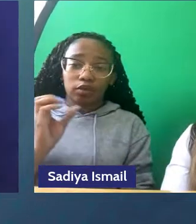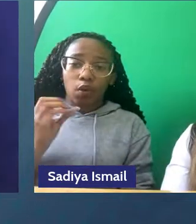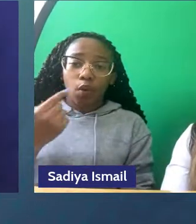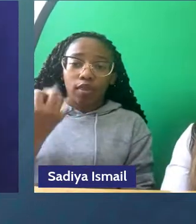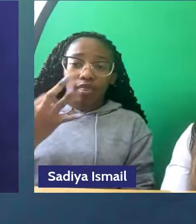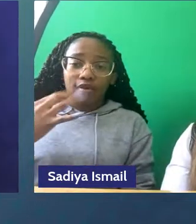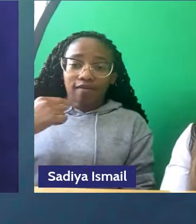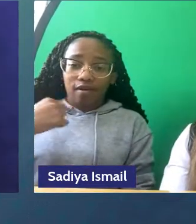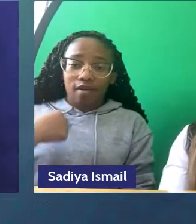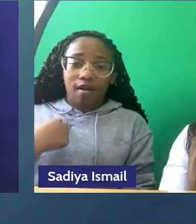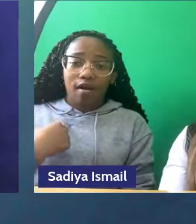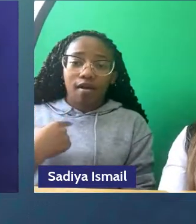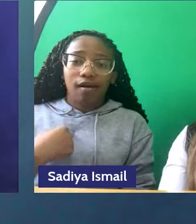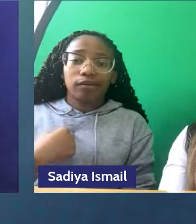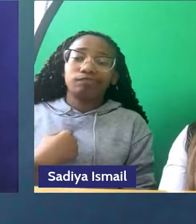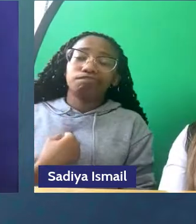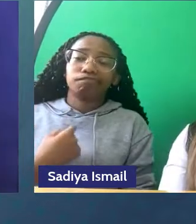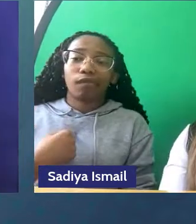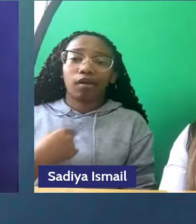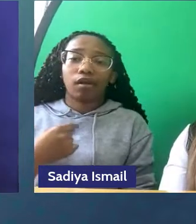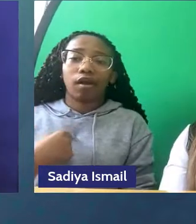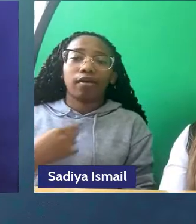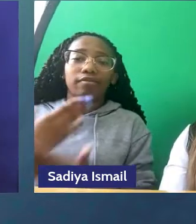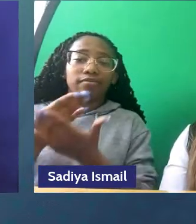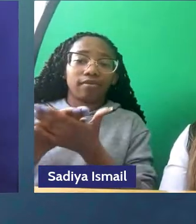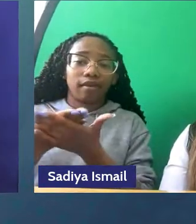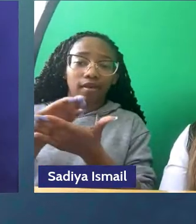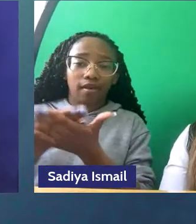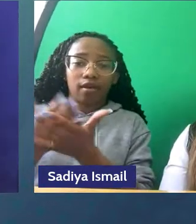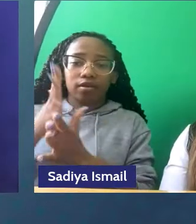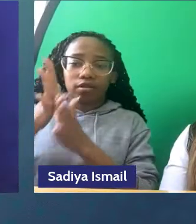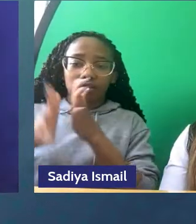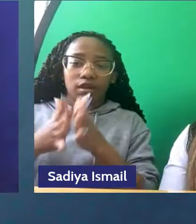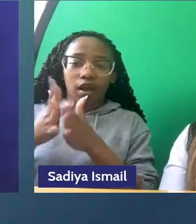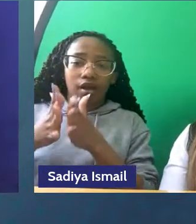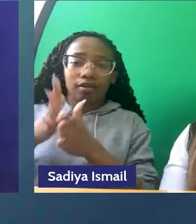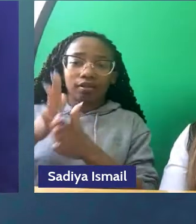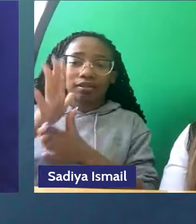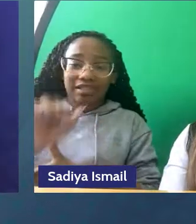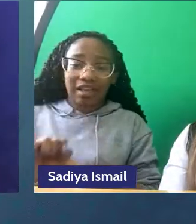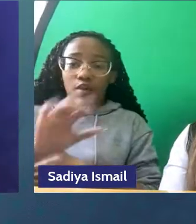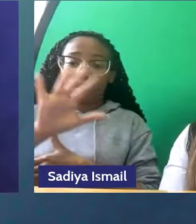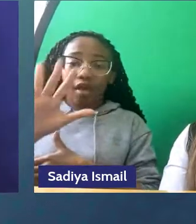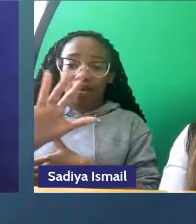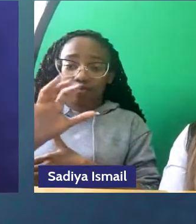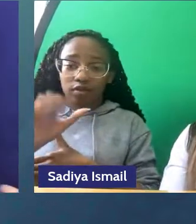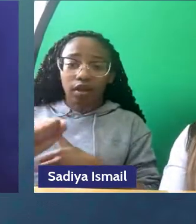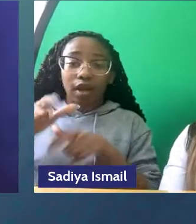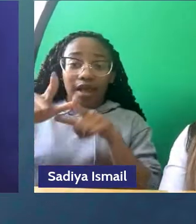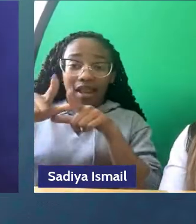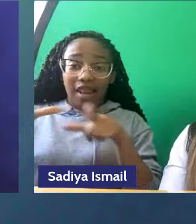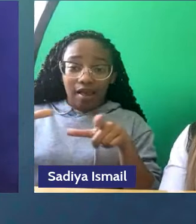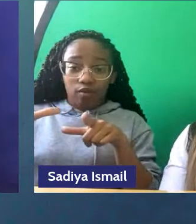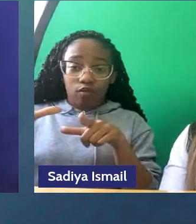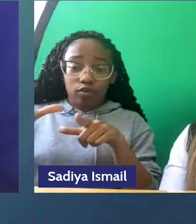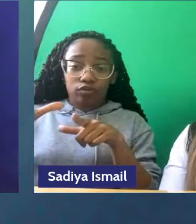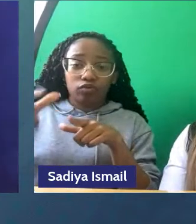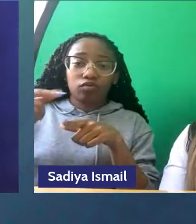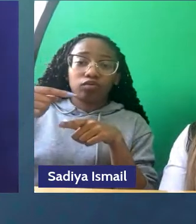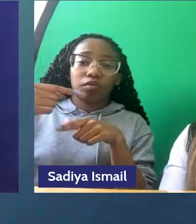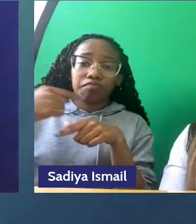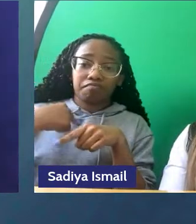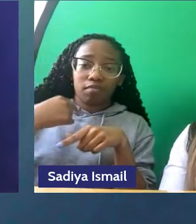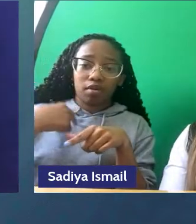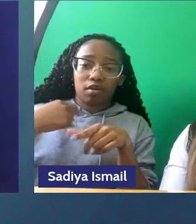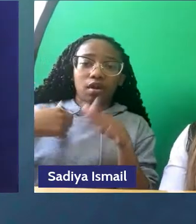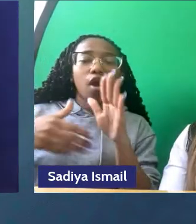if I am able to sign in South African language, and if I go and visit or live